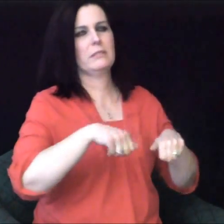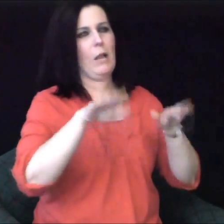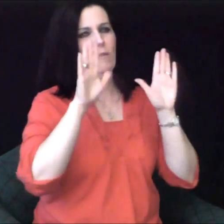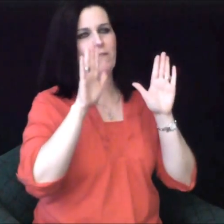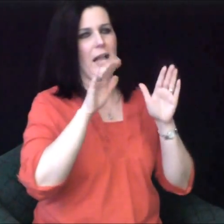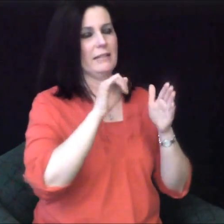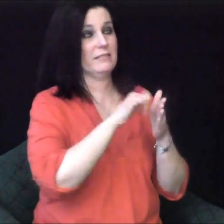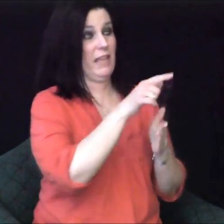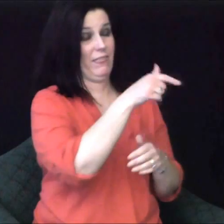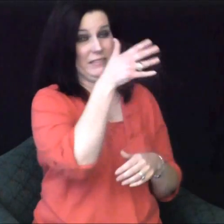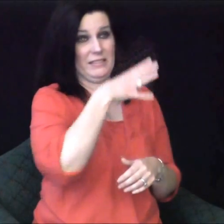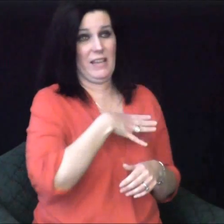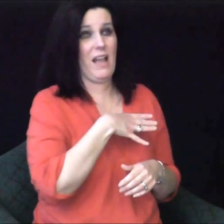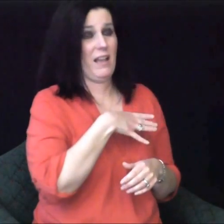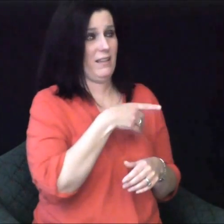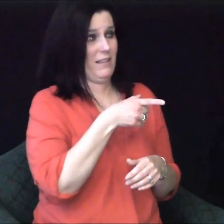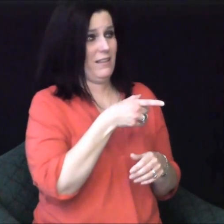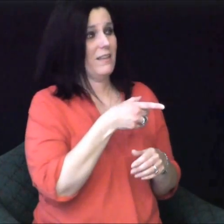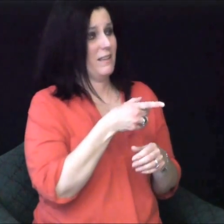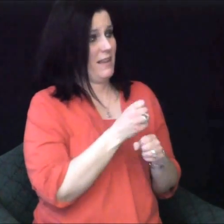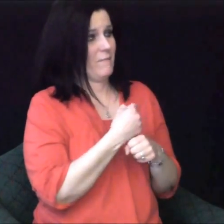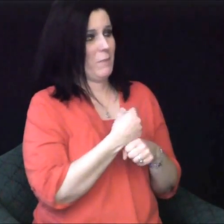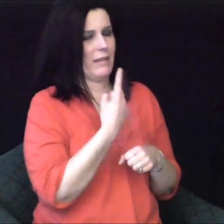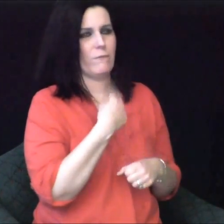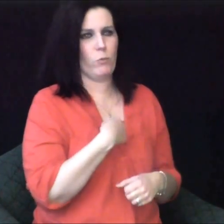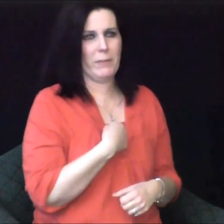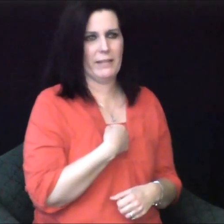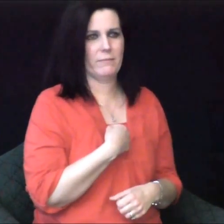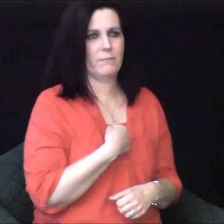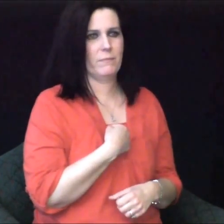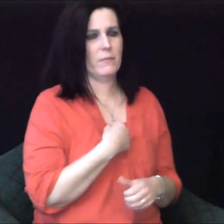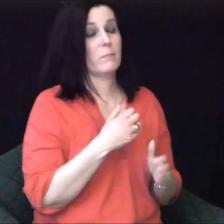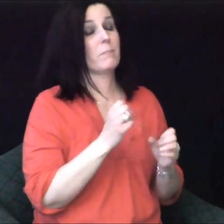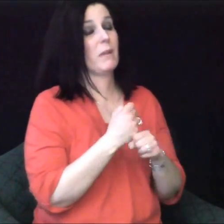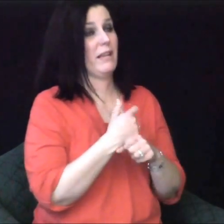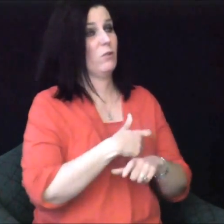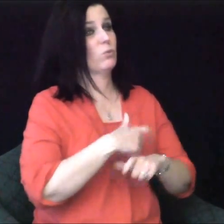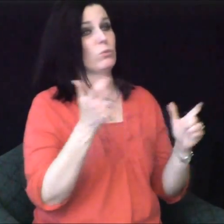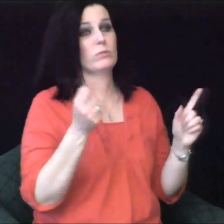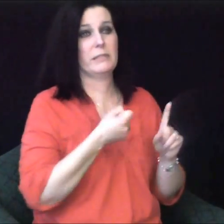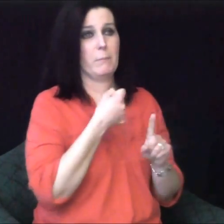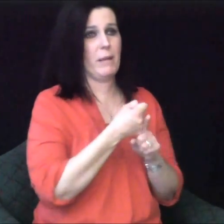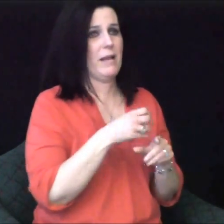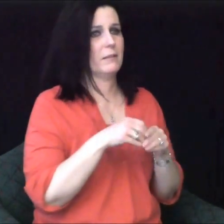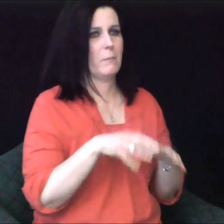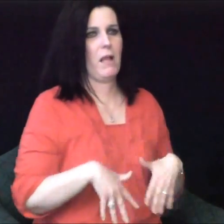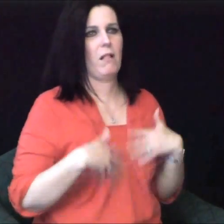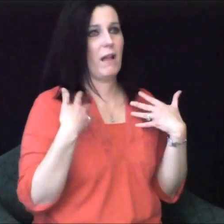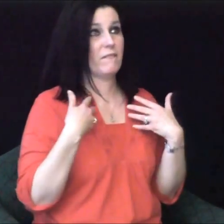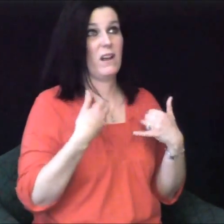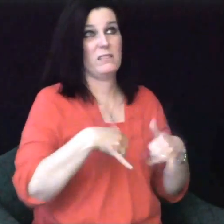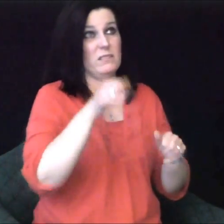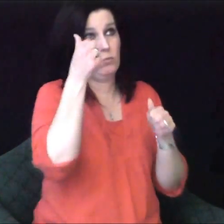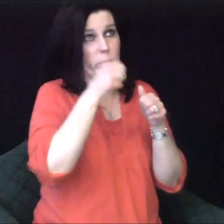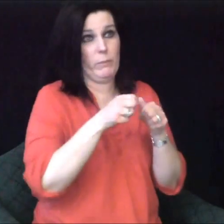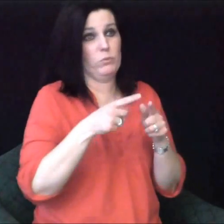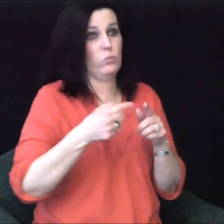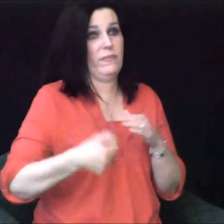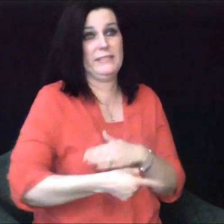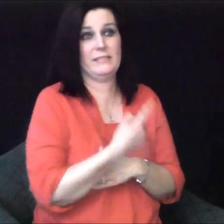huge sacrifice that this man had made for me. It made a great impact in my life. I